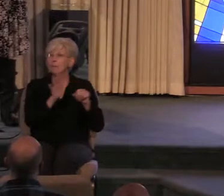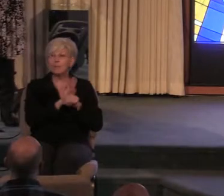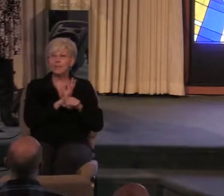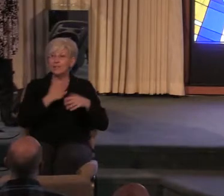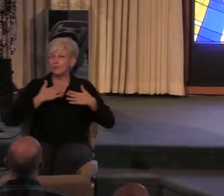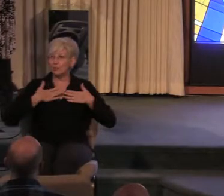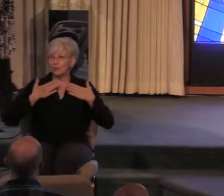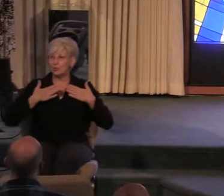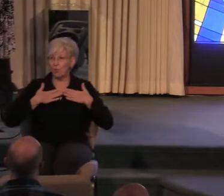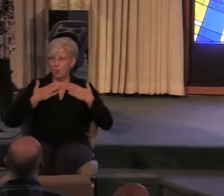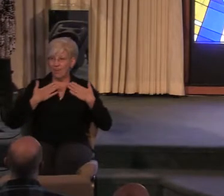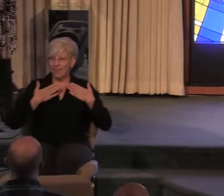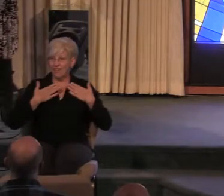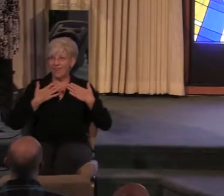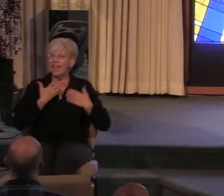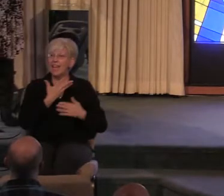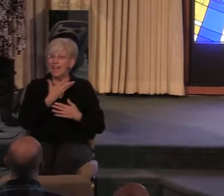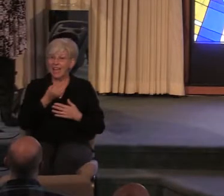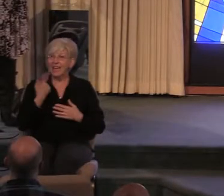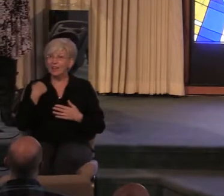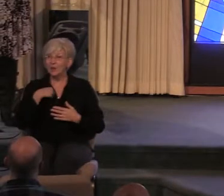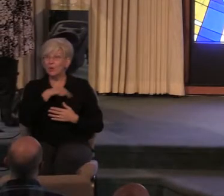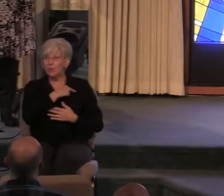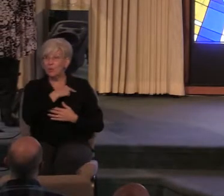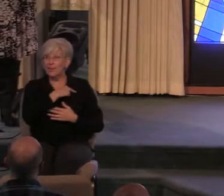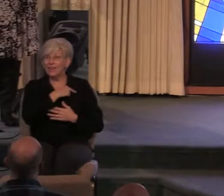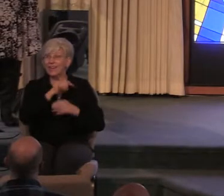and we can, at long last,